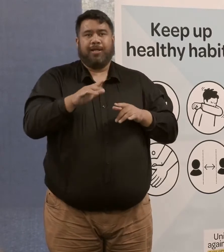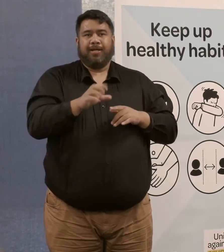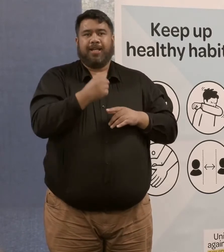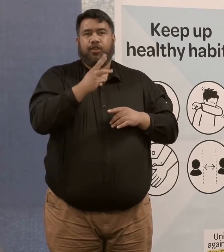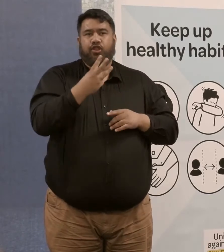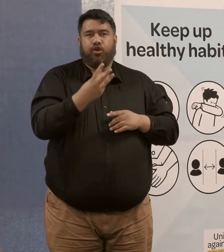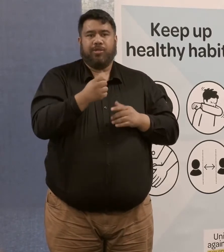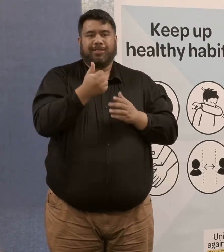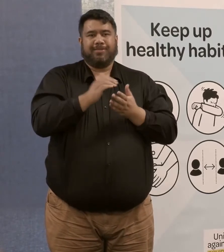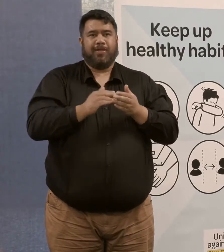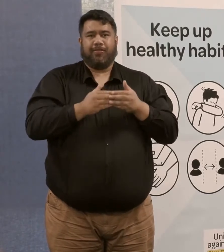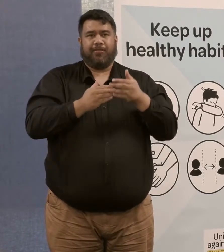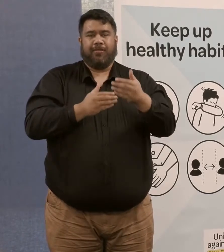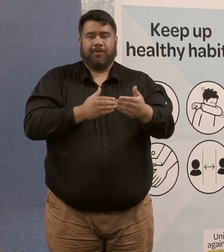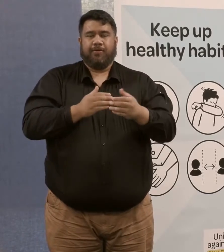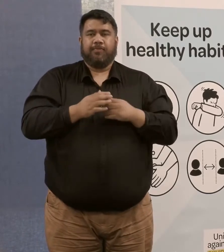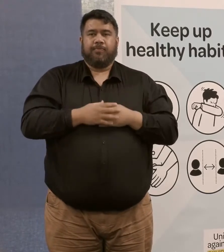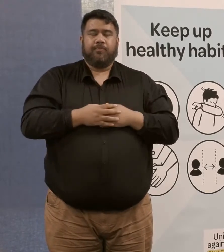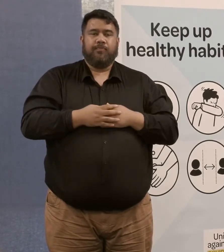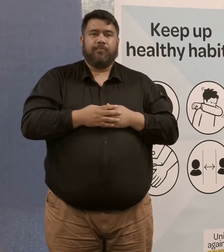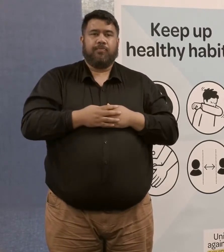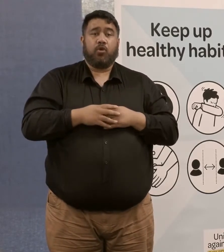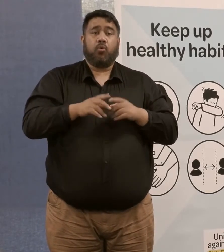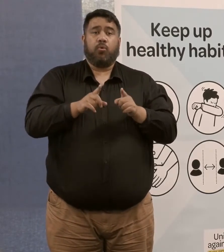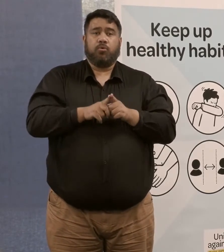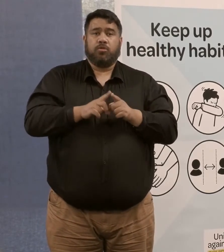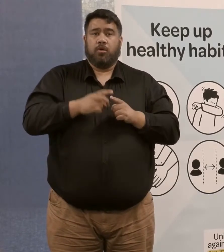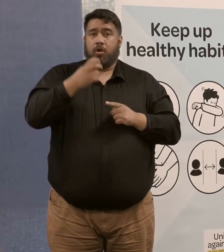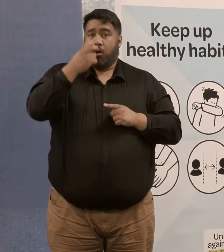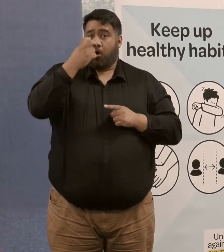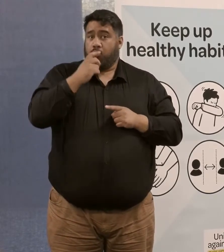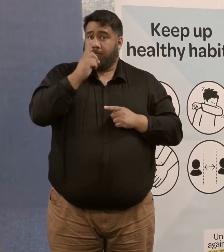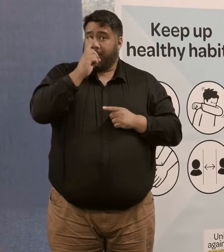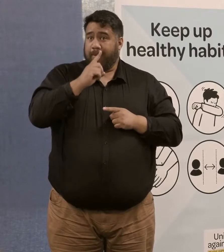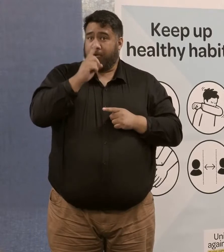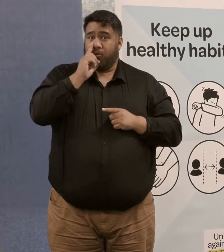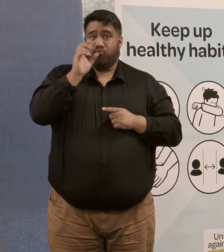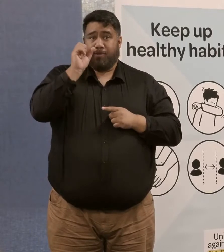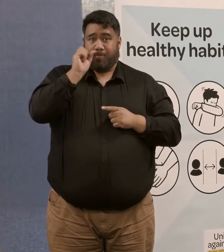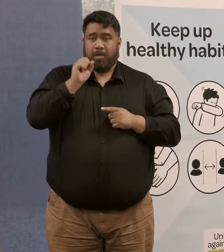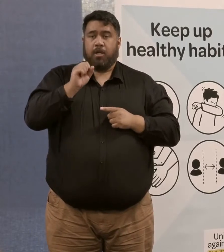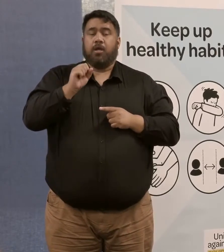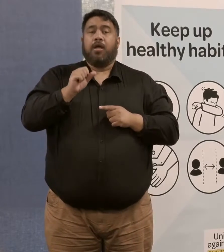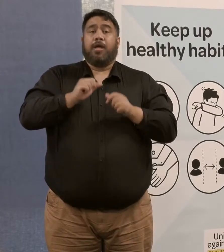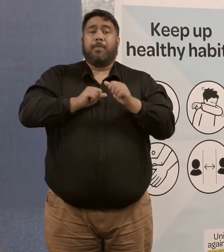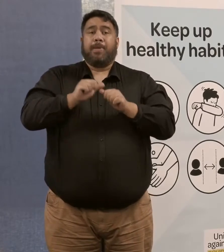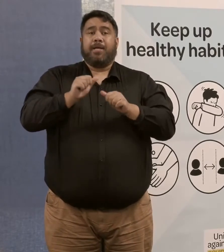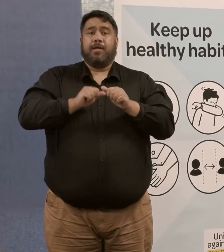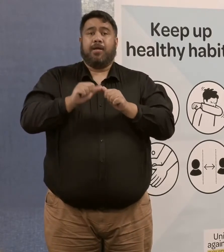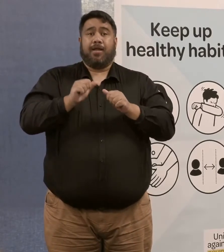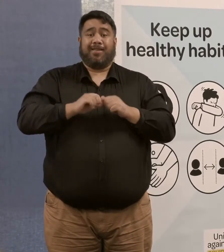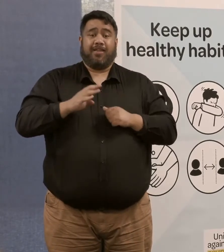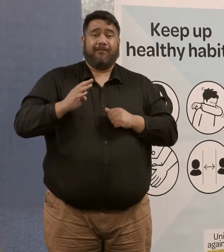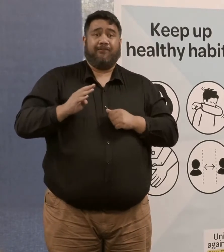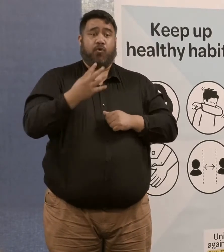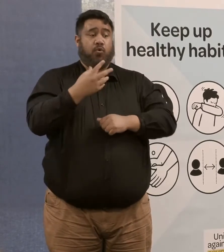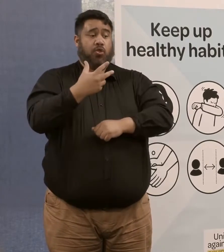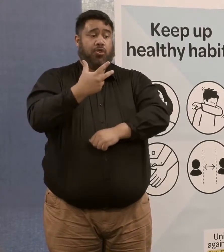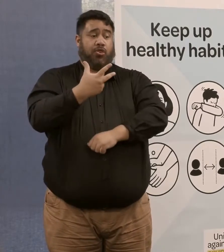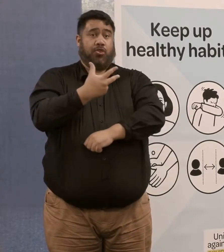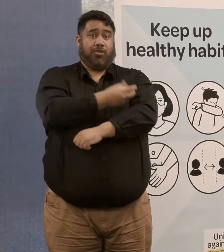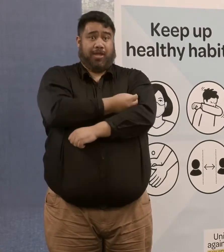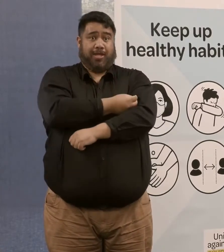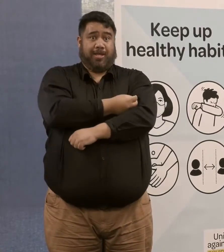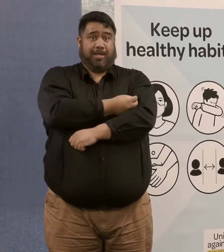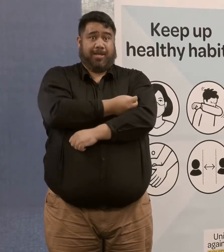is, and this is particularly important for older people, we're very keen that they have peak immunity from that 4th dose right at the time of